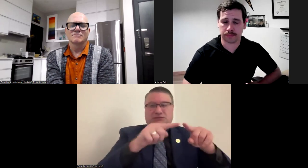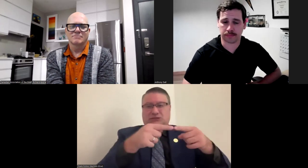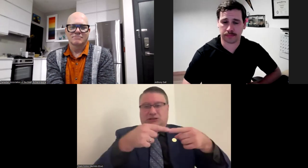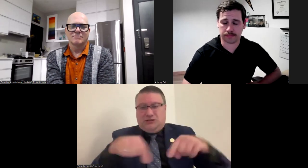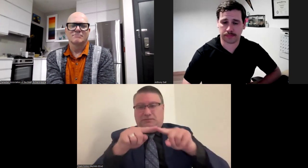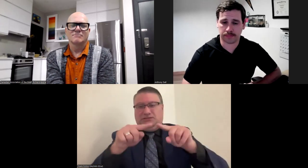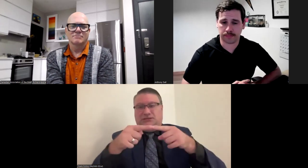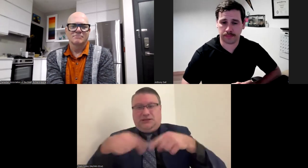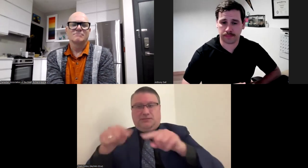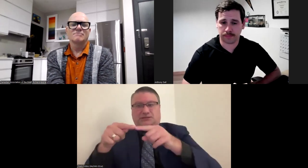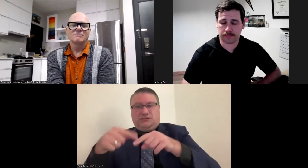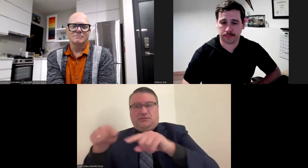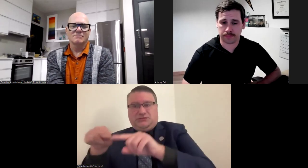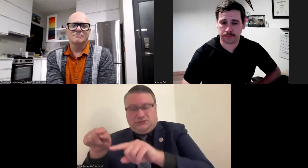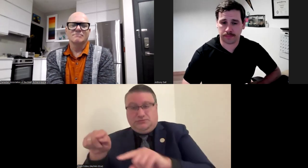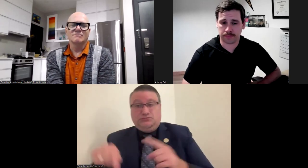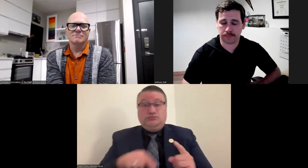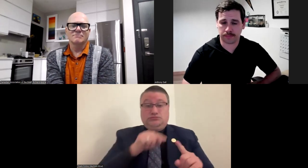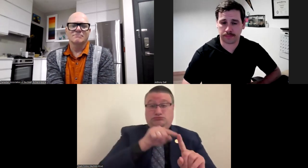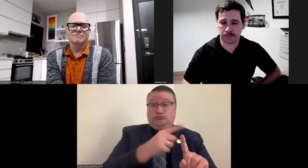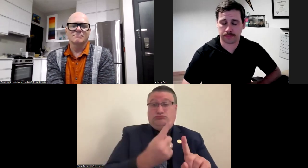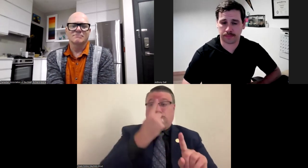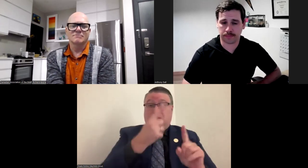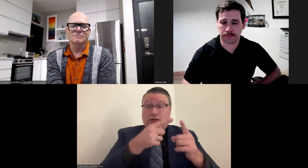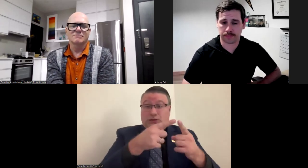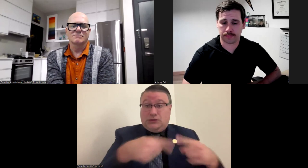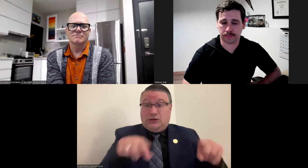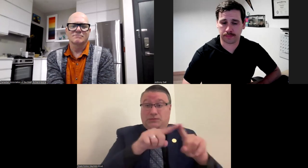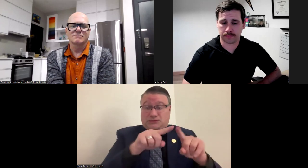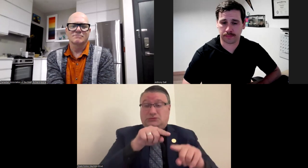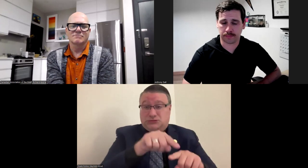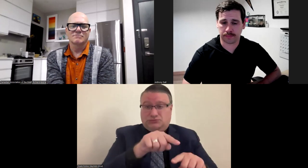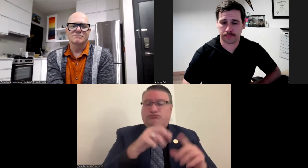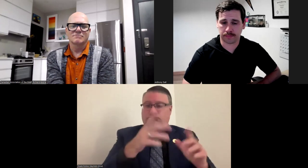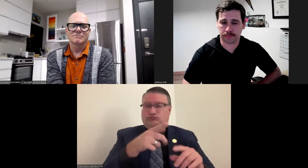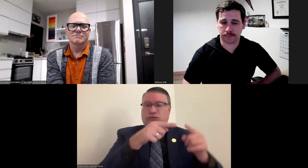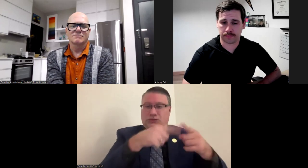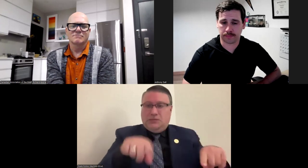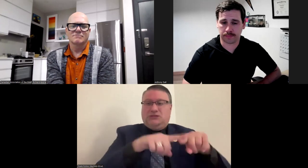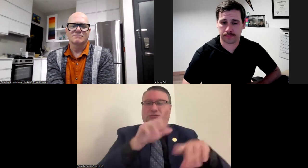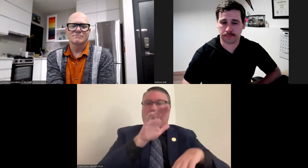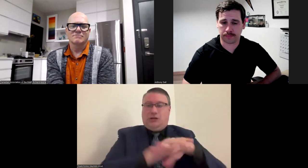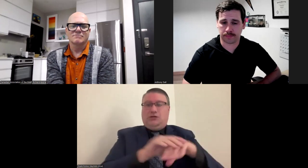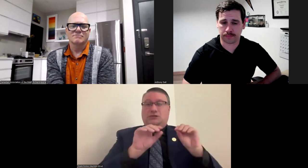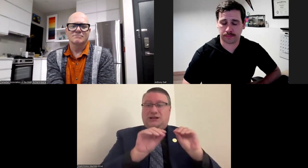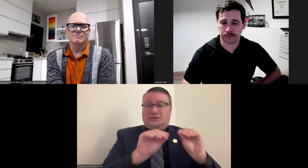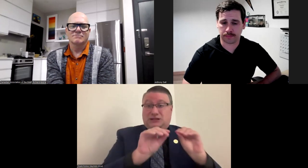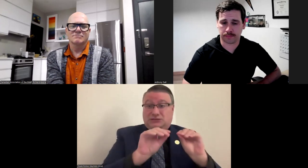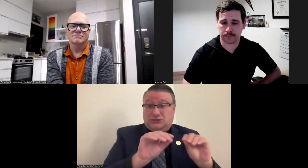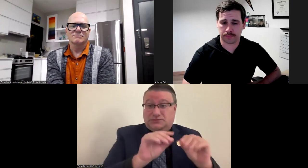And there are 6 different commissions. And one of them is focused